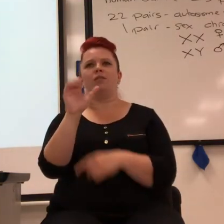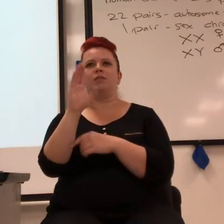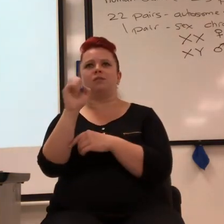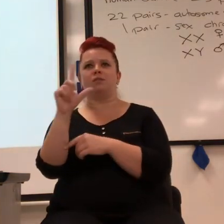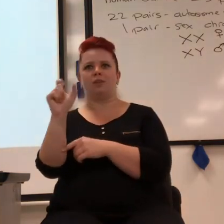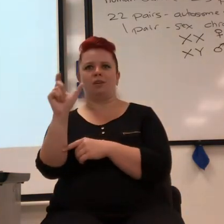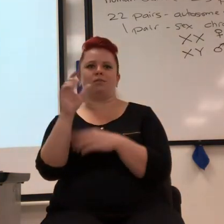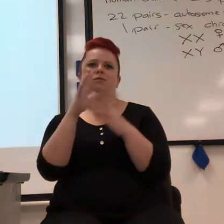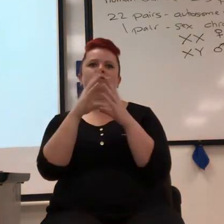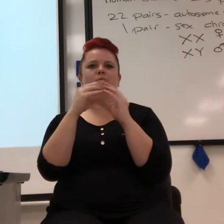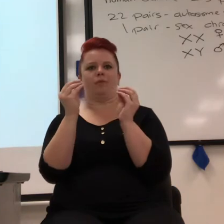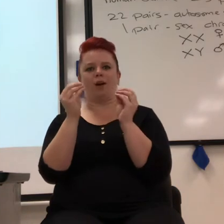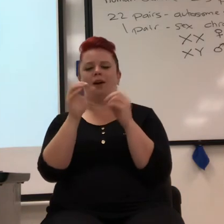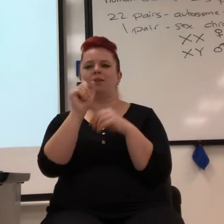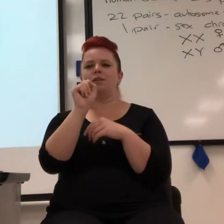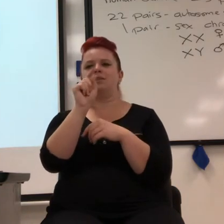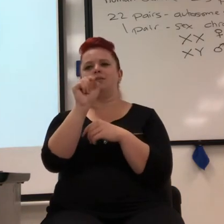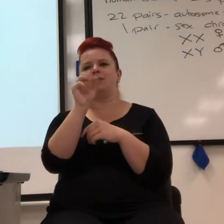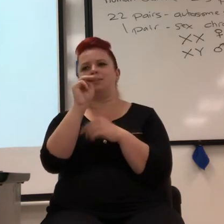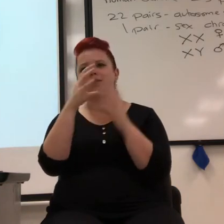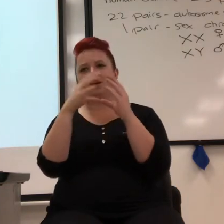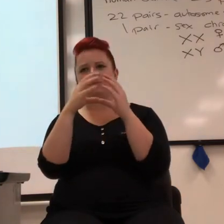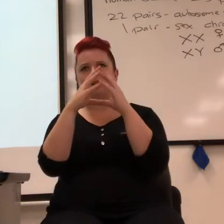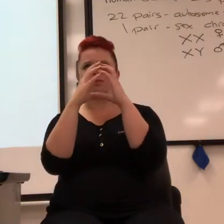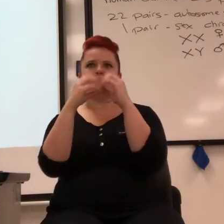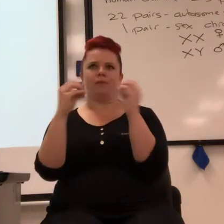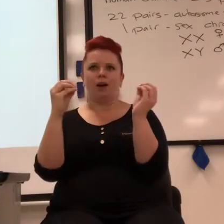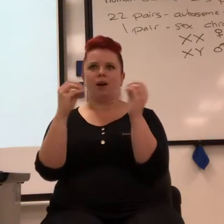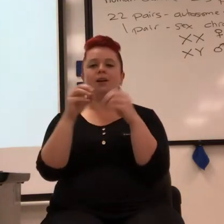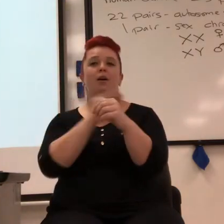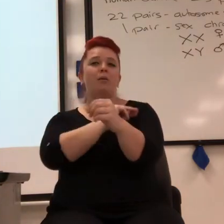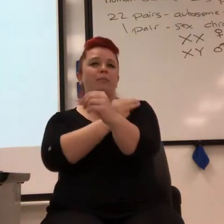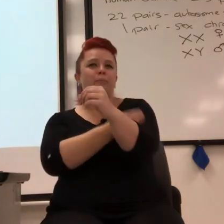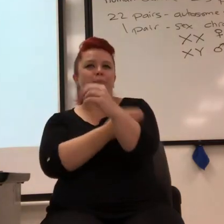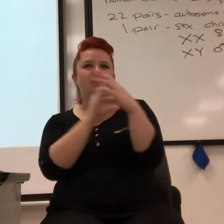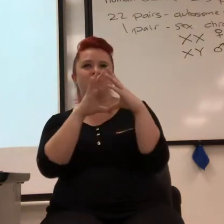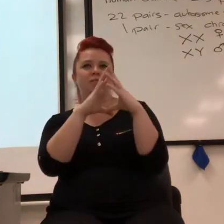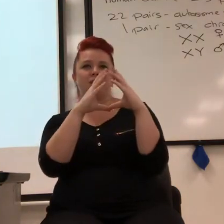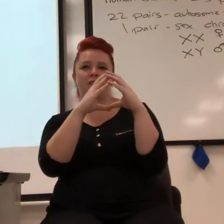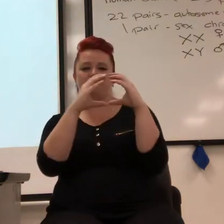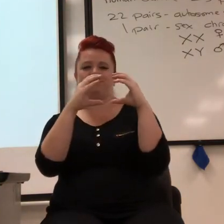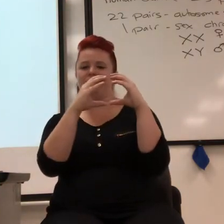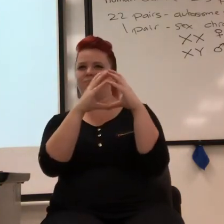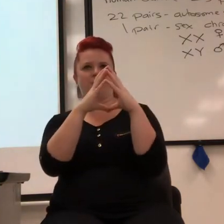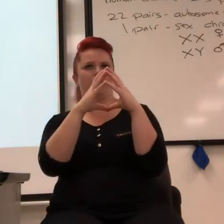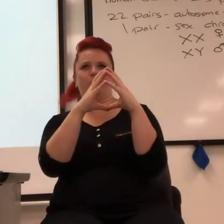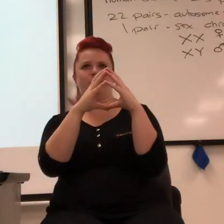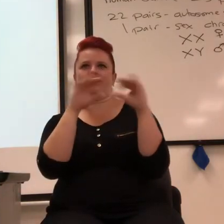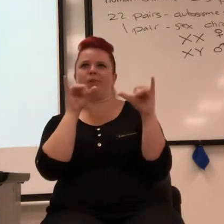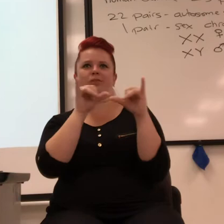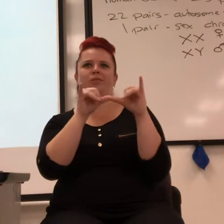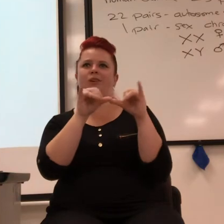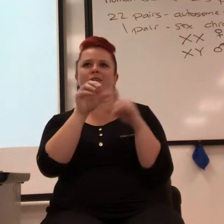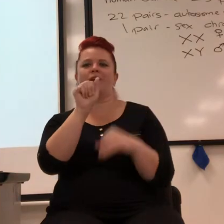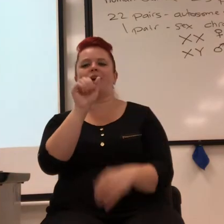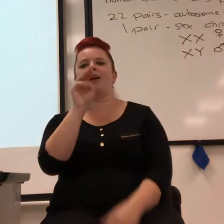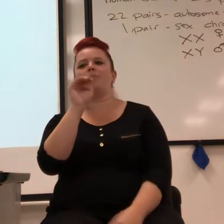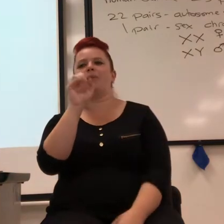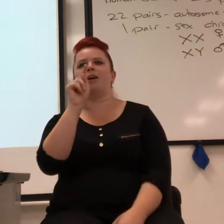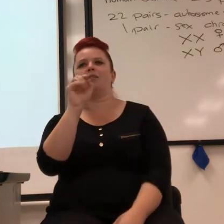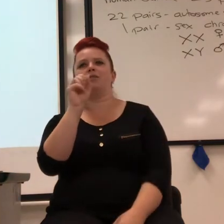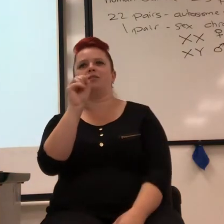Stem cells divide. Connective tissue cells can divide. Muscle cells don't divide. They're amitotic. Neurons don't